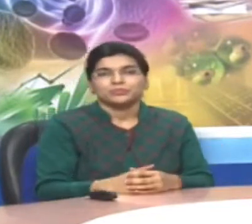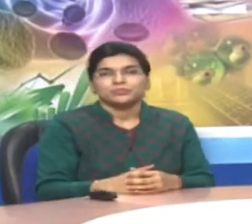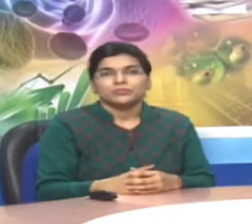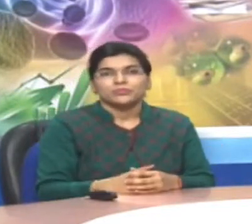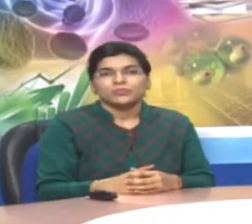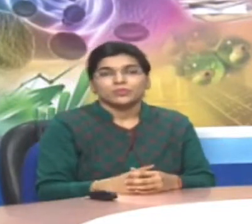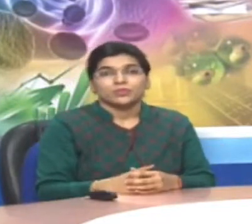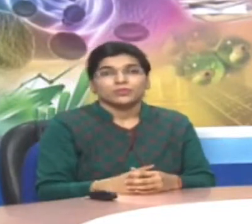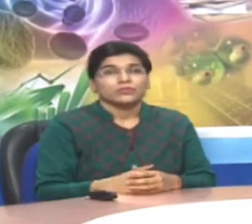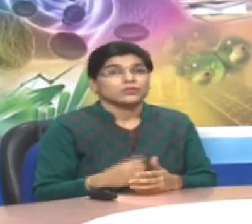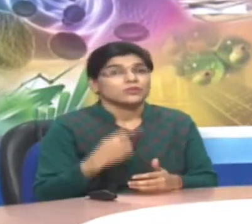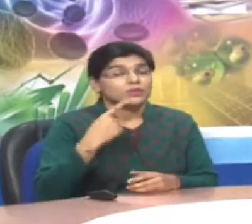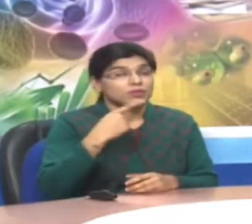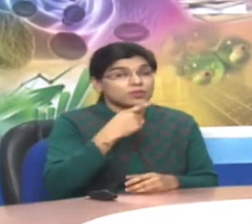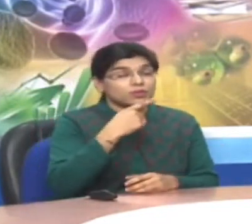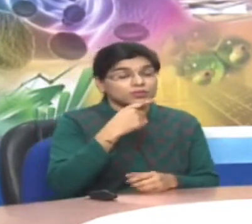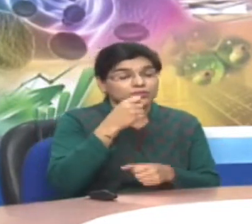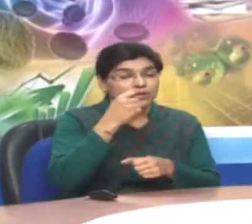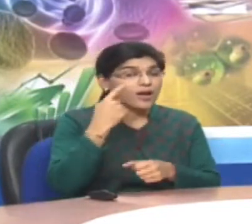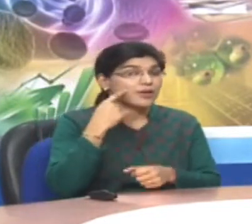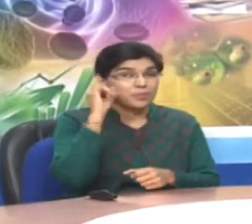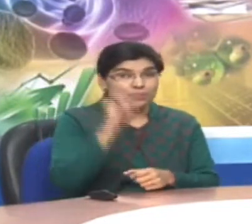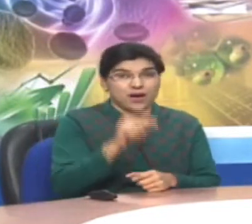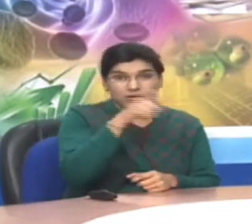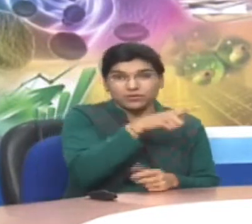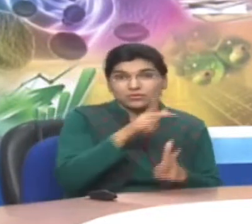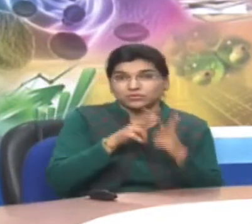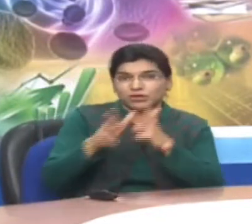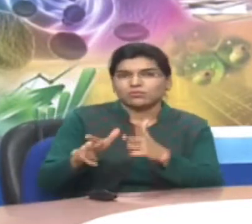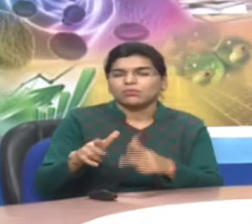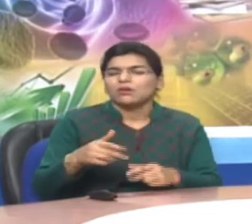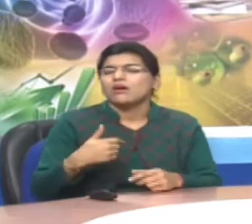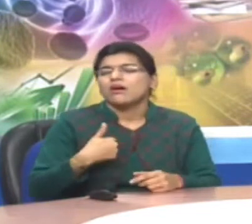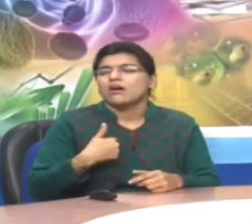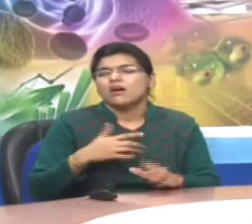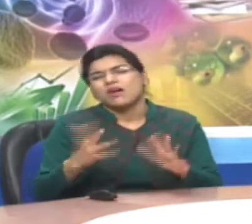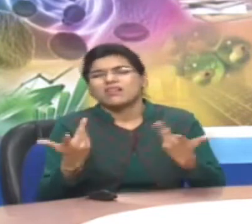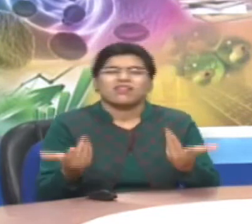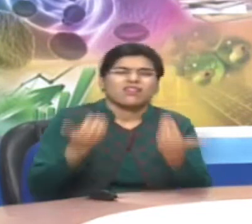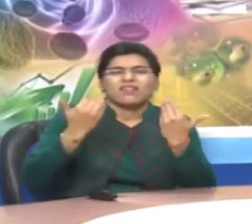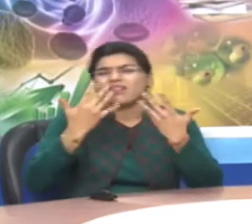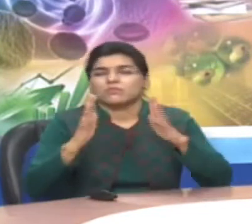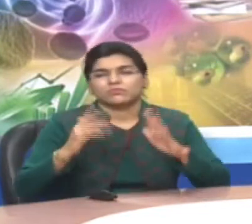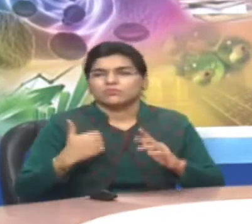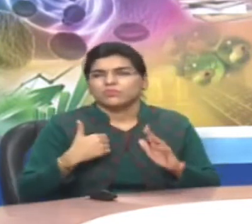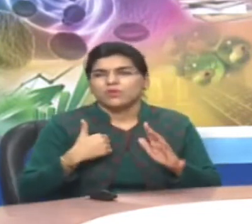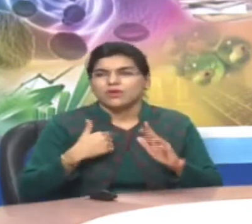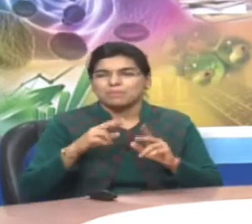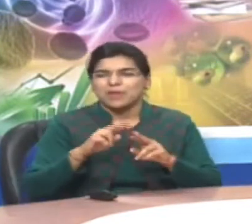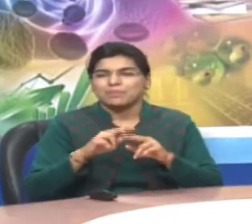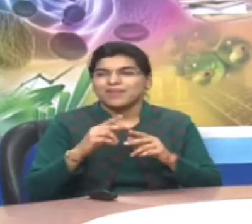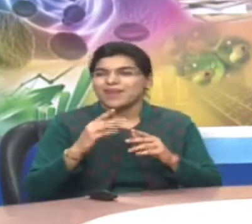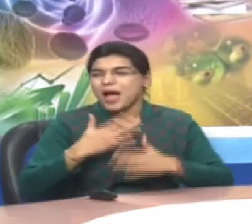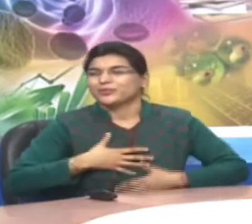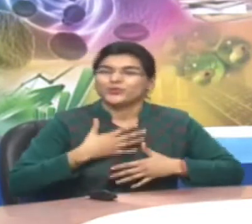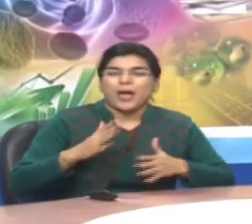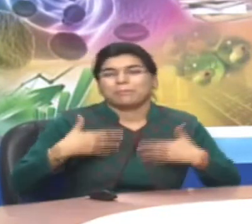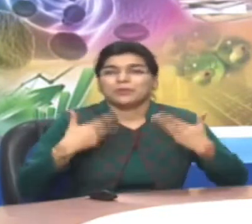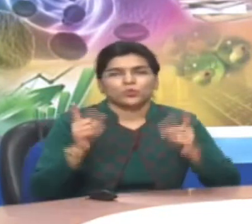Intruder says, I'm not taking it for fun.